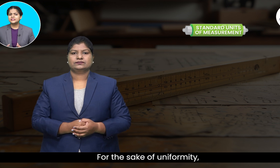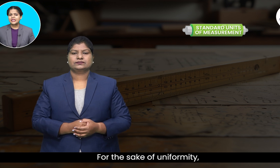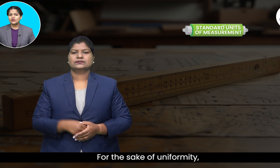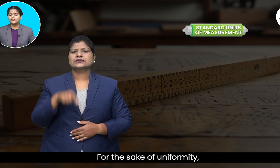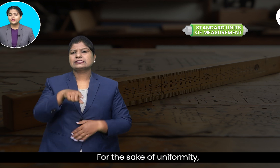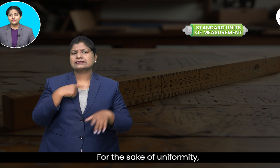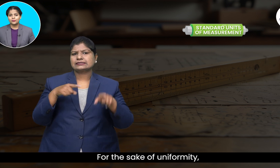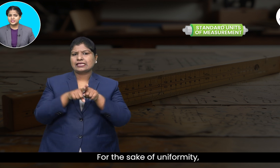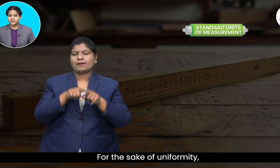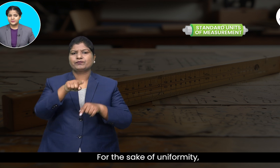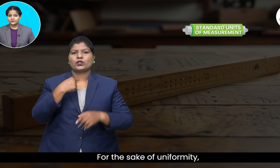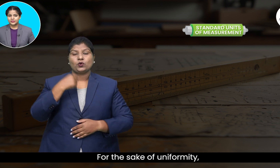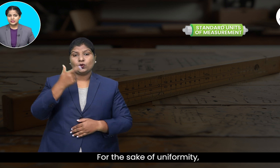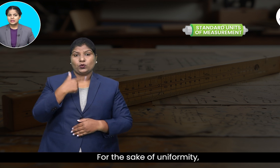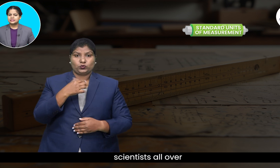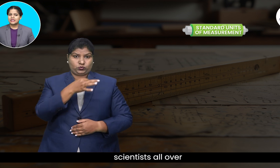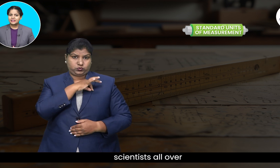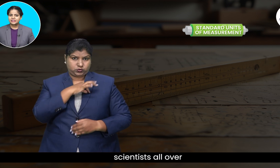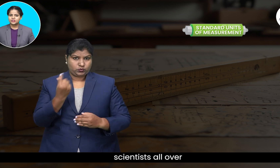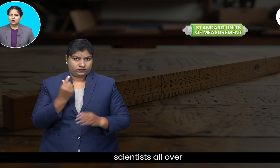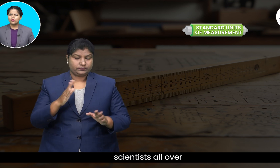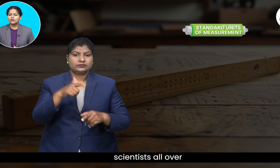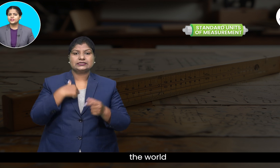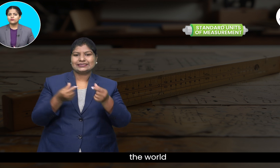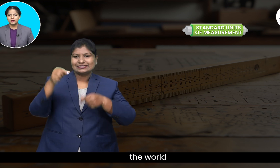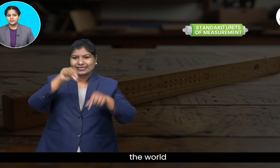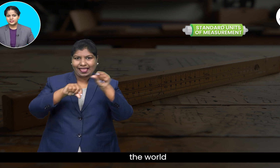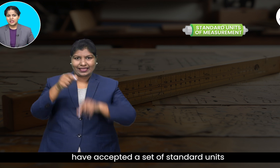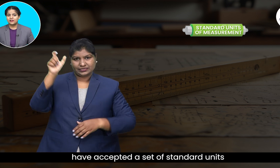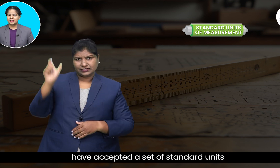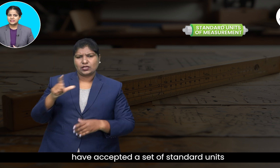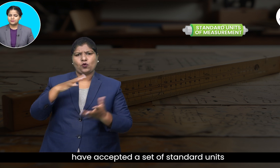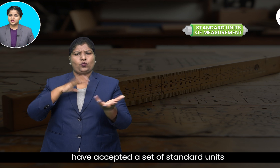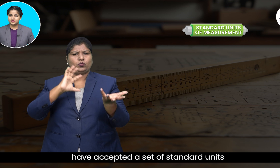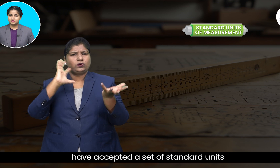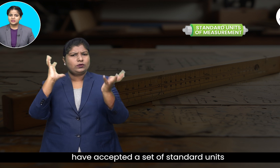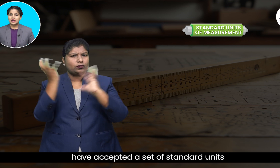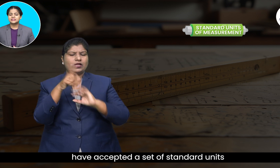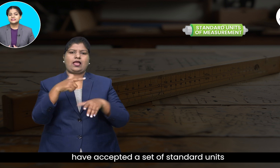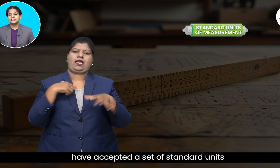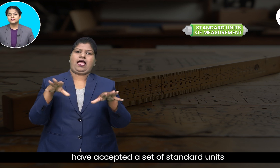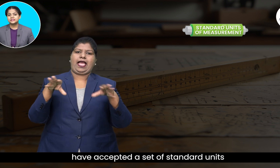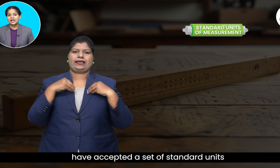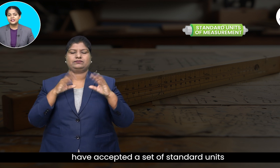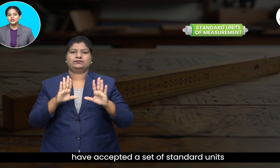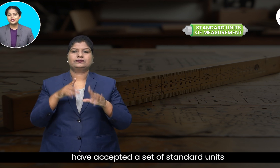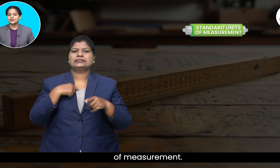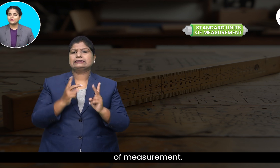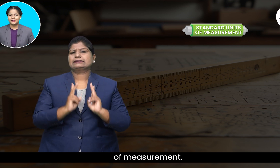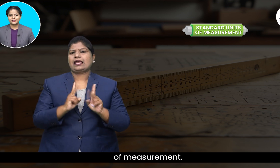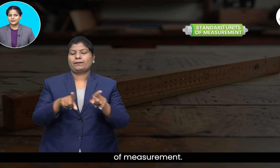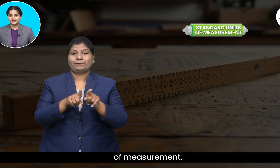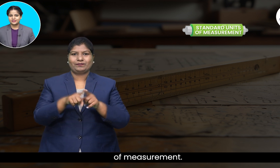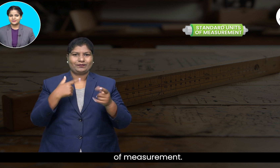For the sake of uniformity, scientists all over the world have accepted a set of standard units